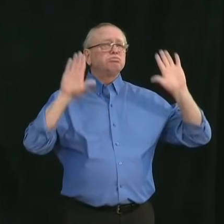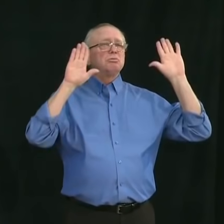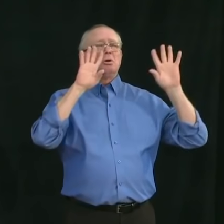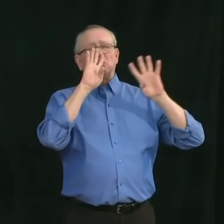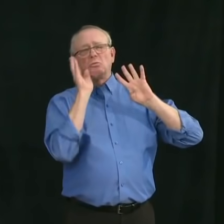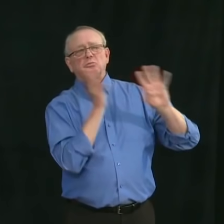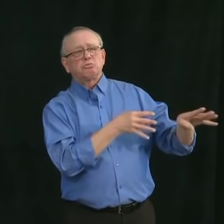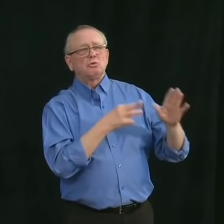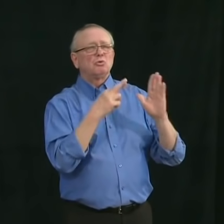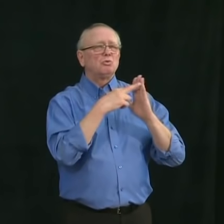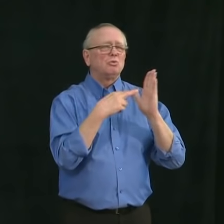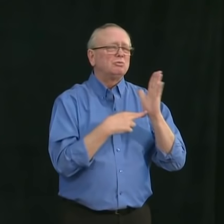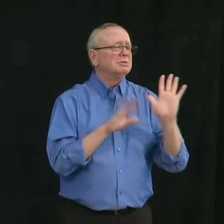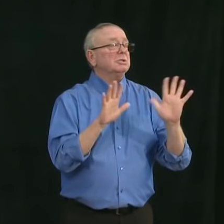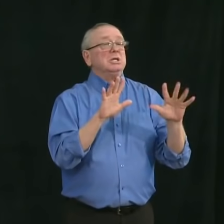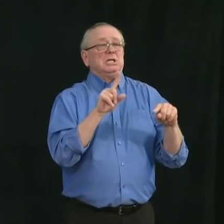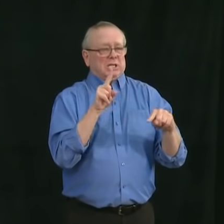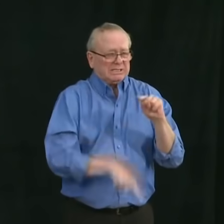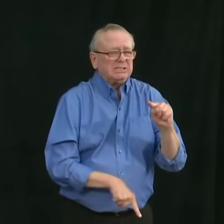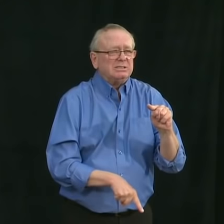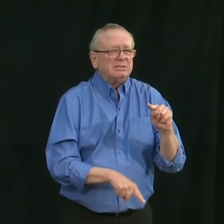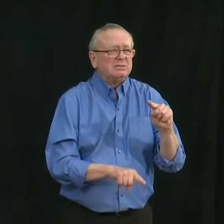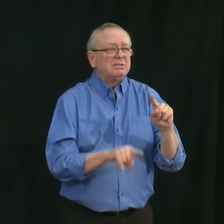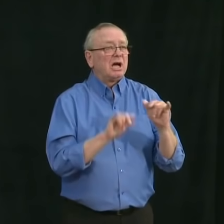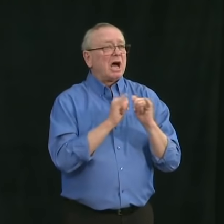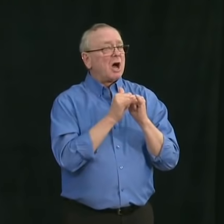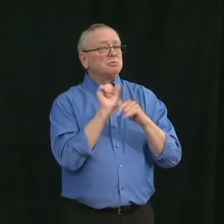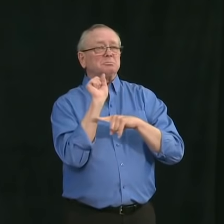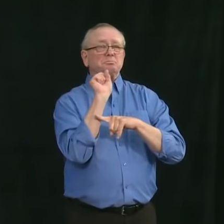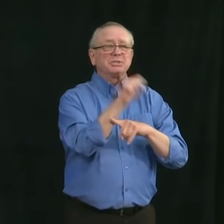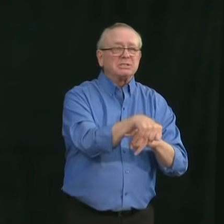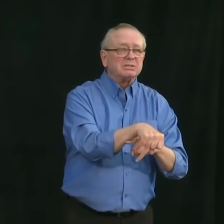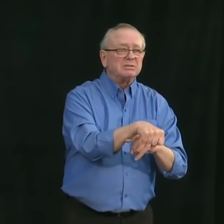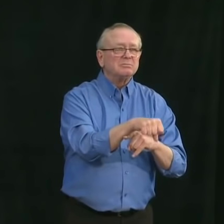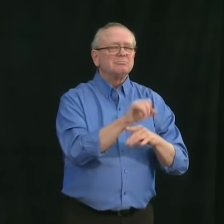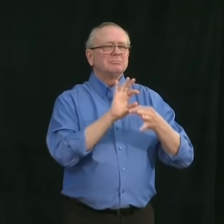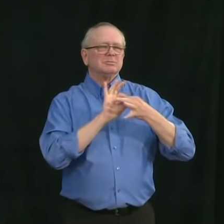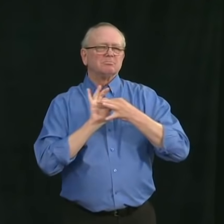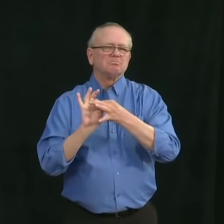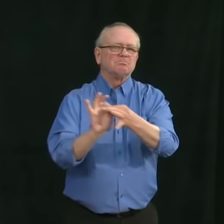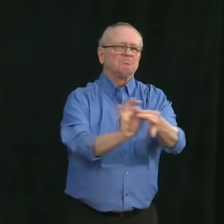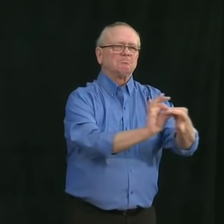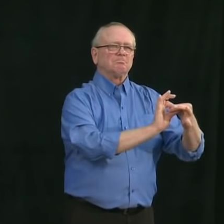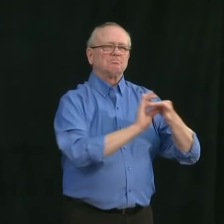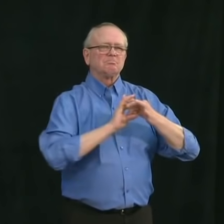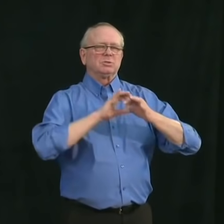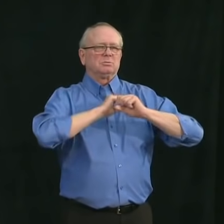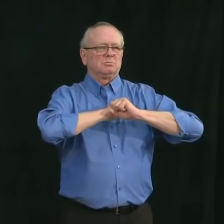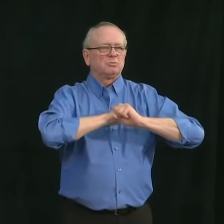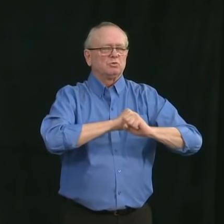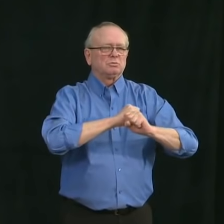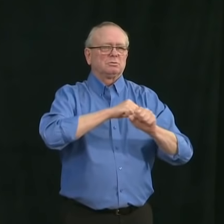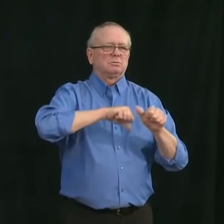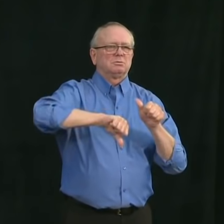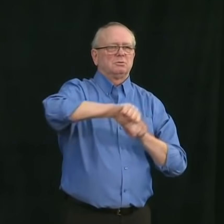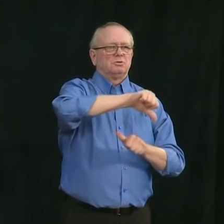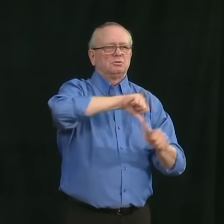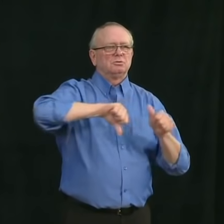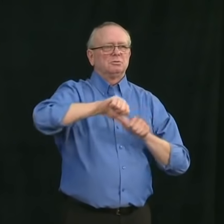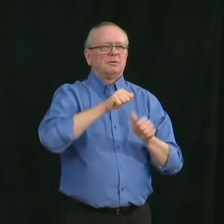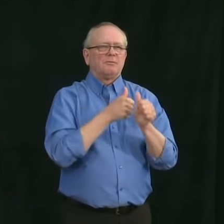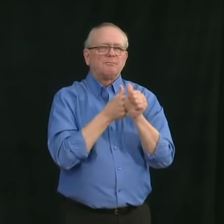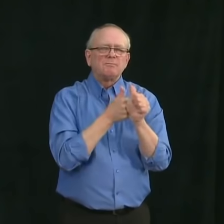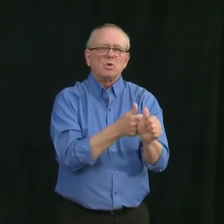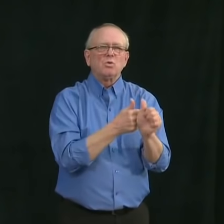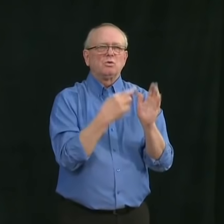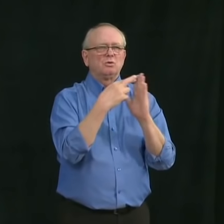This virus can only be defeated by our collective efforts to protect each other. We also need to protect those who are